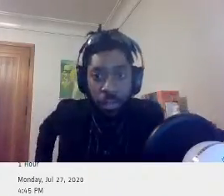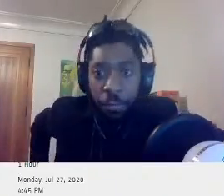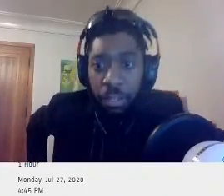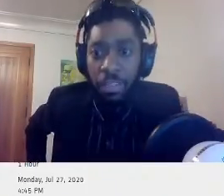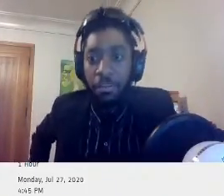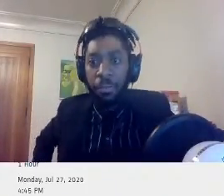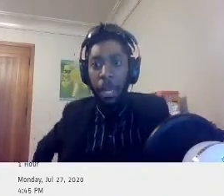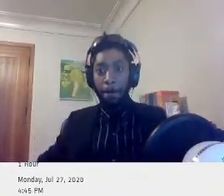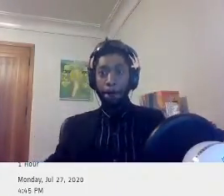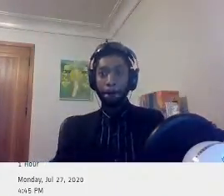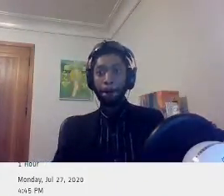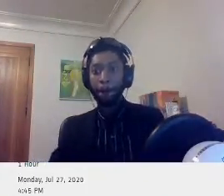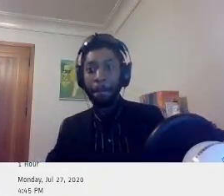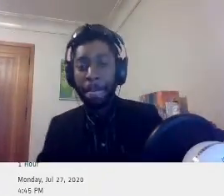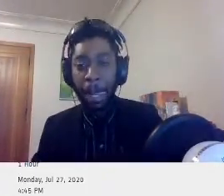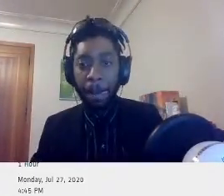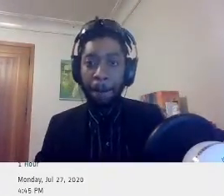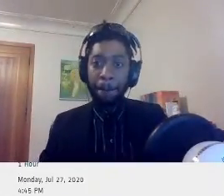Good stuff, good stuff.